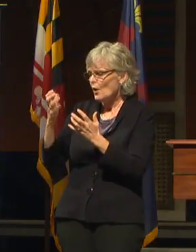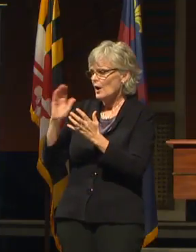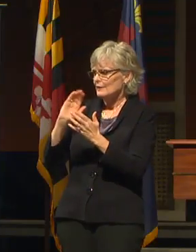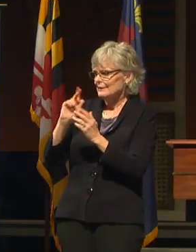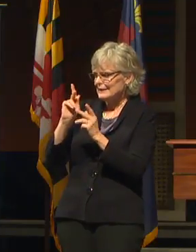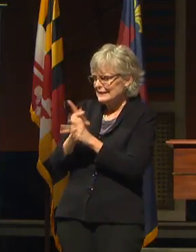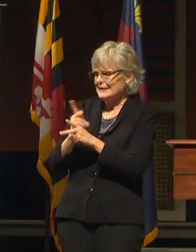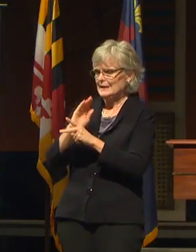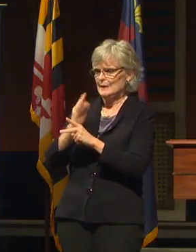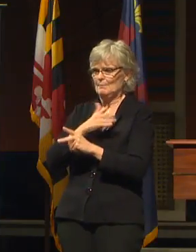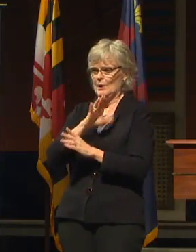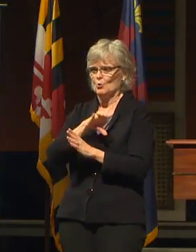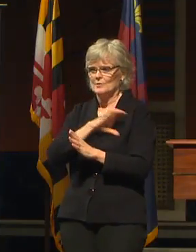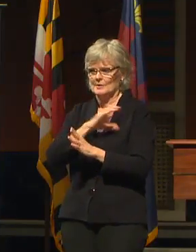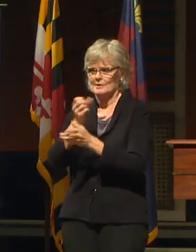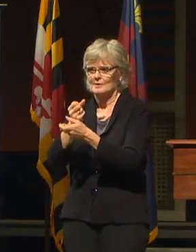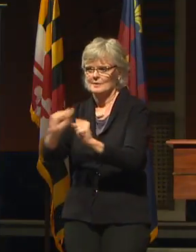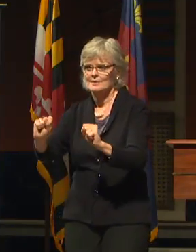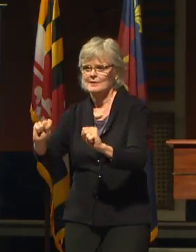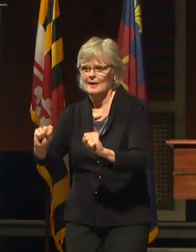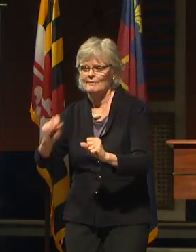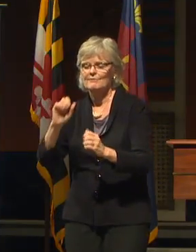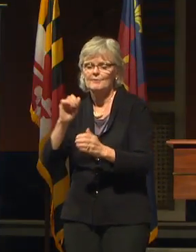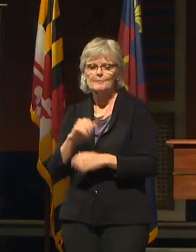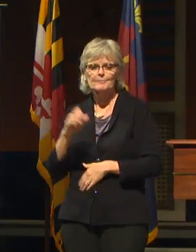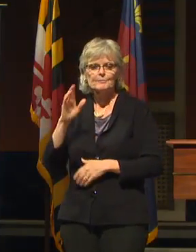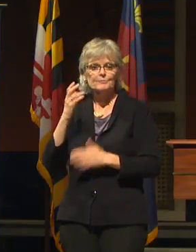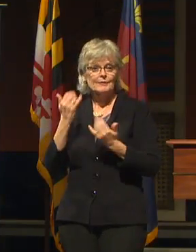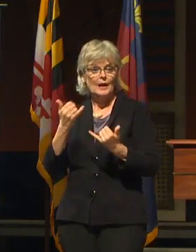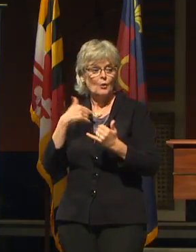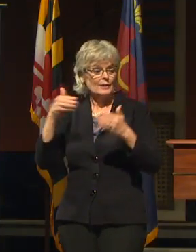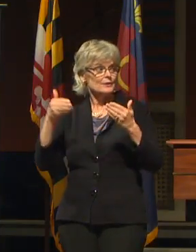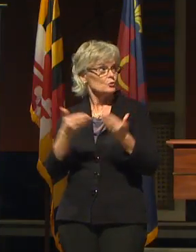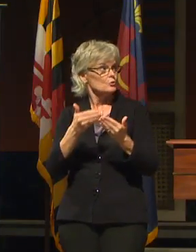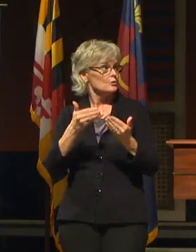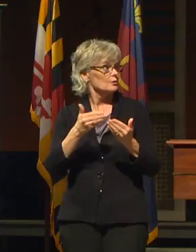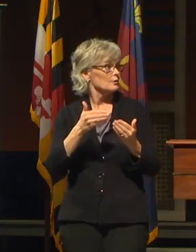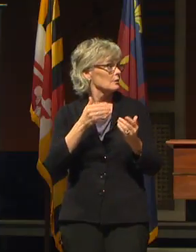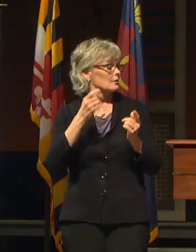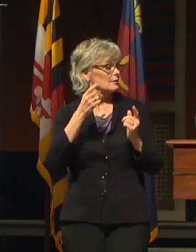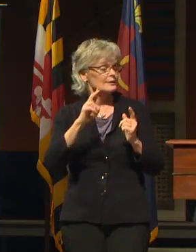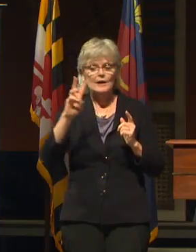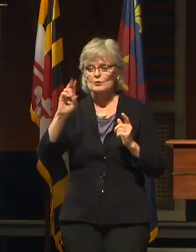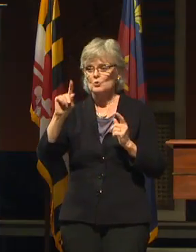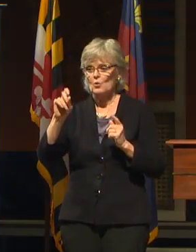is what keeps her up at night. With that, I introduce Dr. Walters.